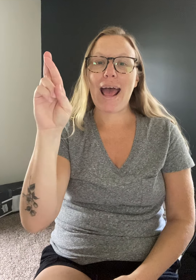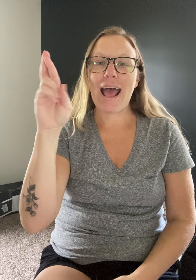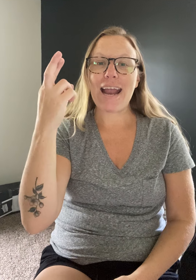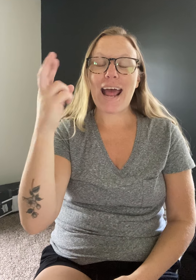Red and yellow and pink and green, purple